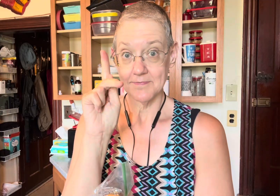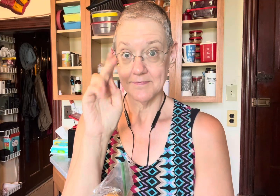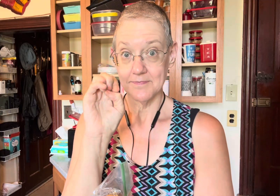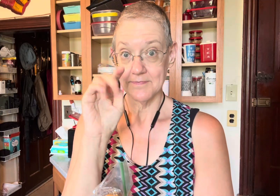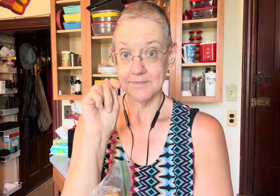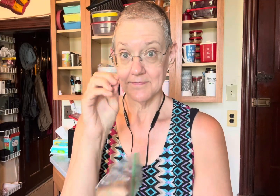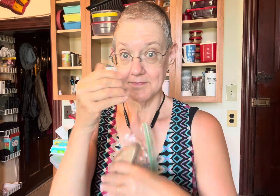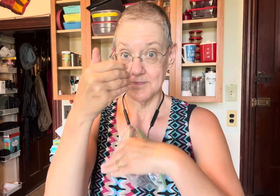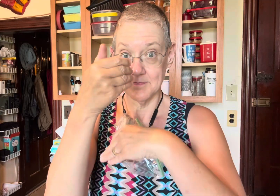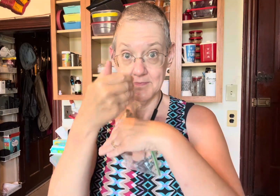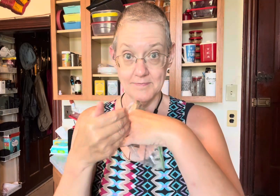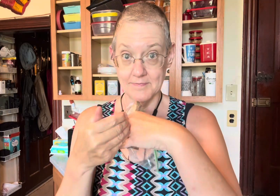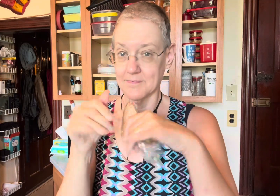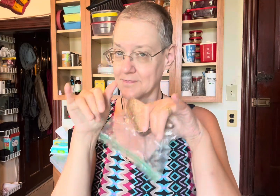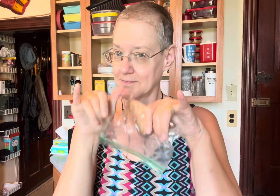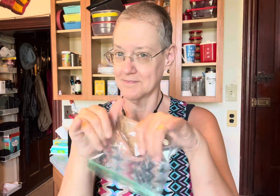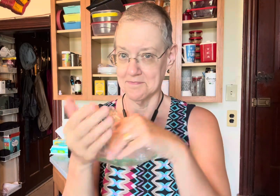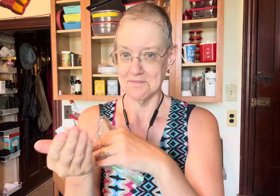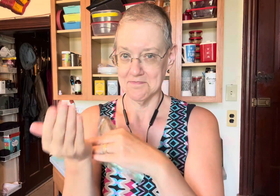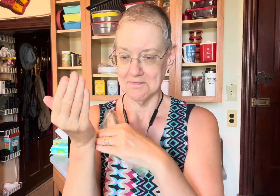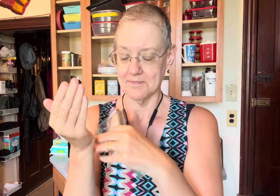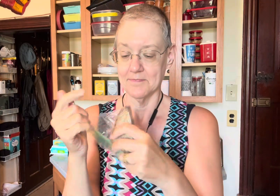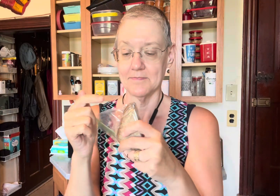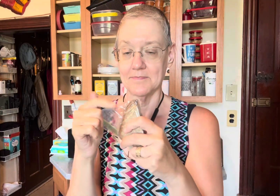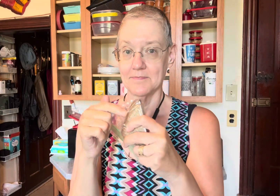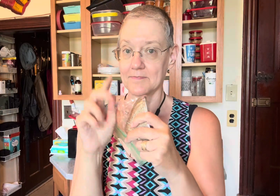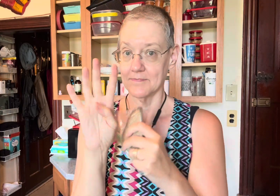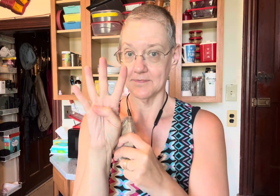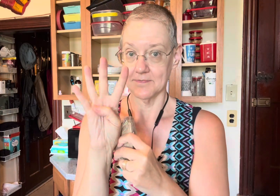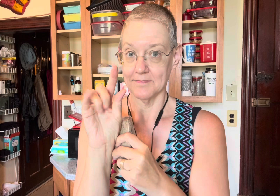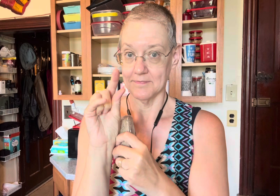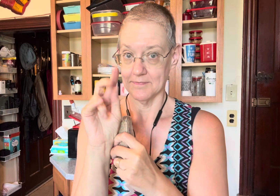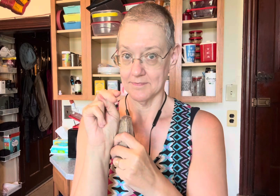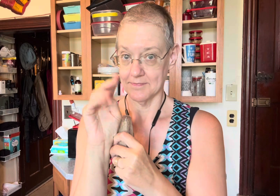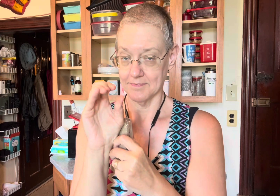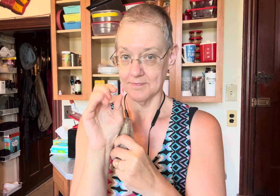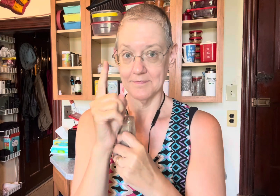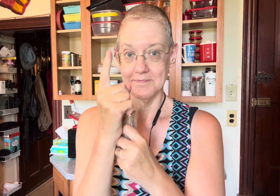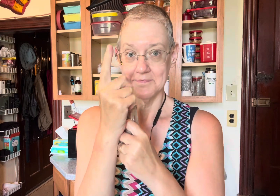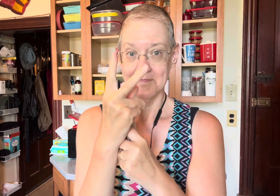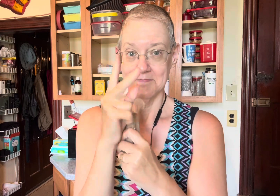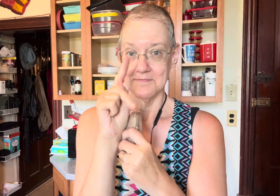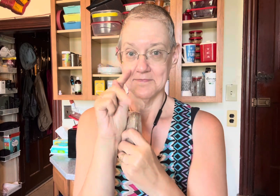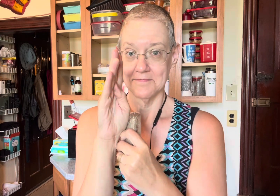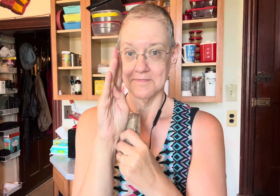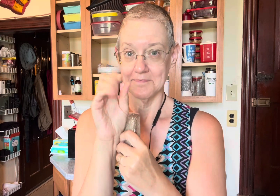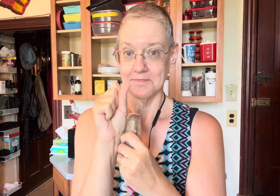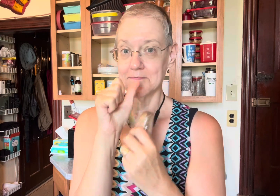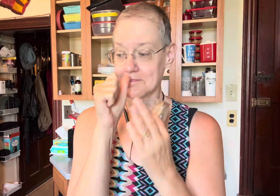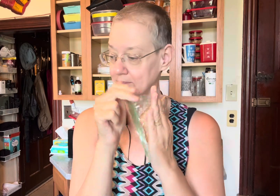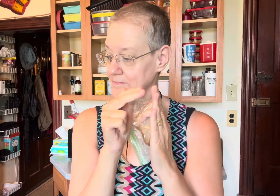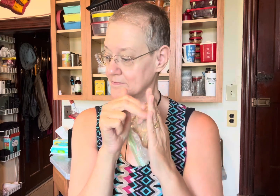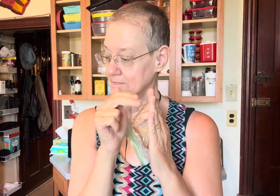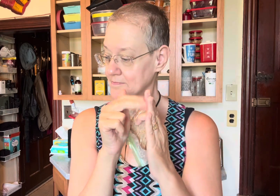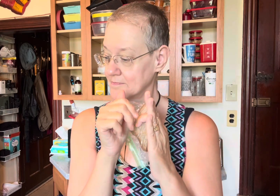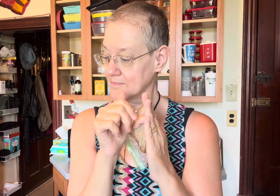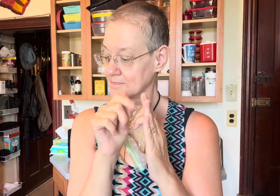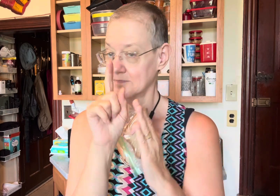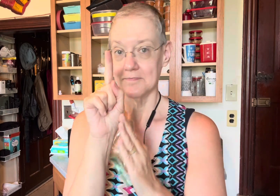One slice of the base culture keto bread that we had this morning, 4 grams of net carbs, half a tablespoon of peanut butter,